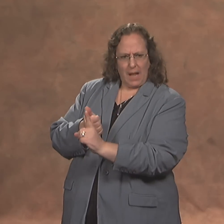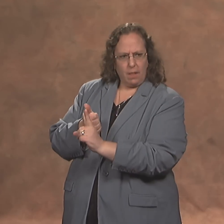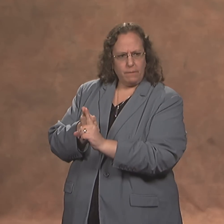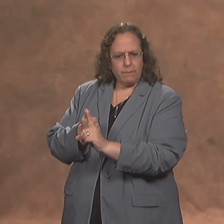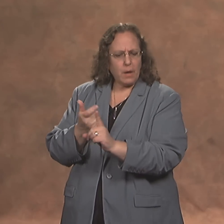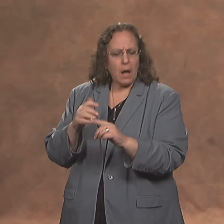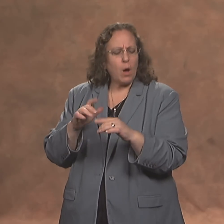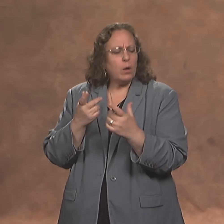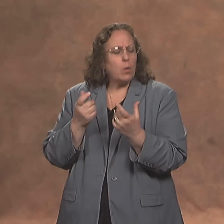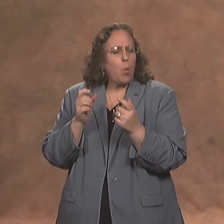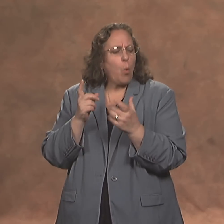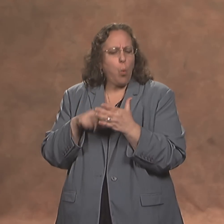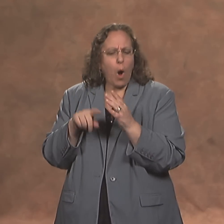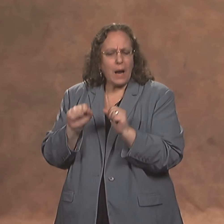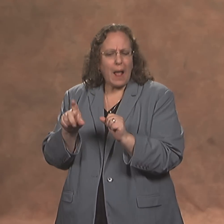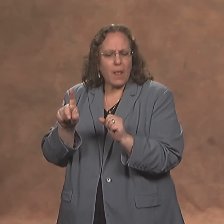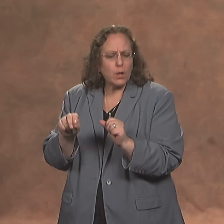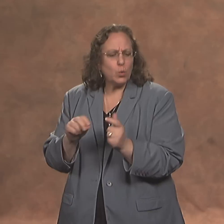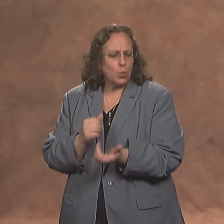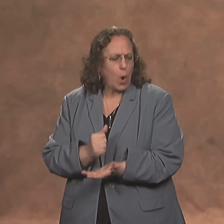minimize the split attention?